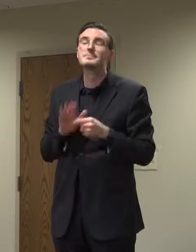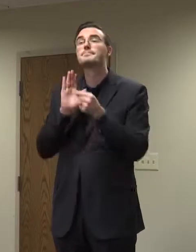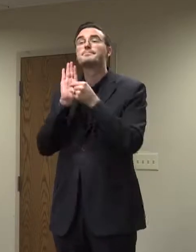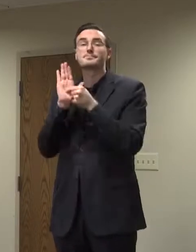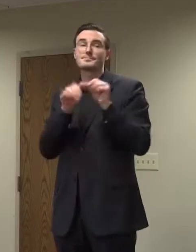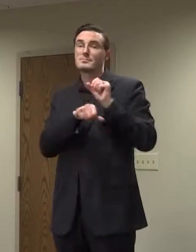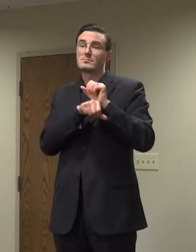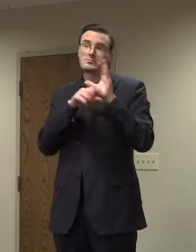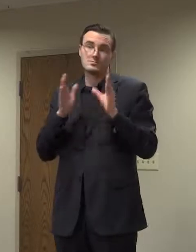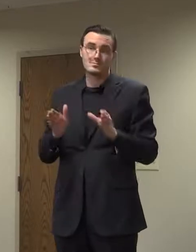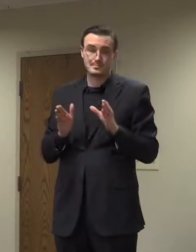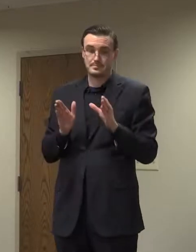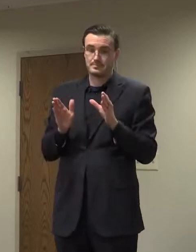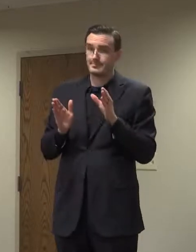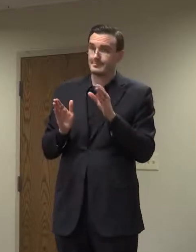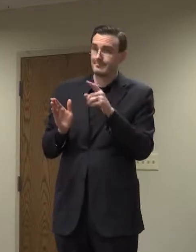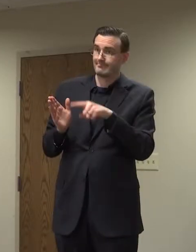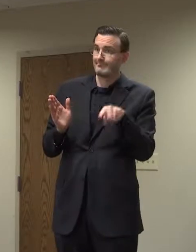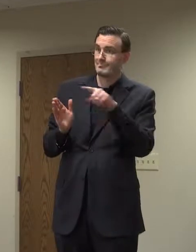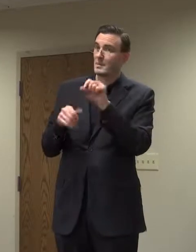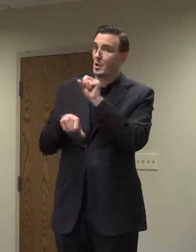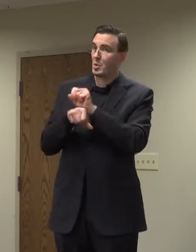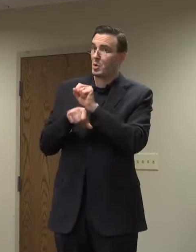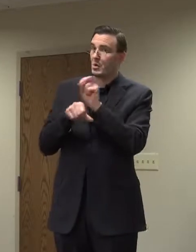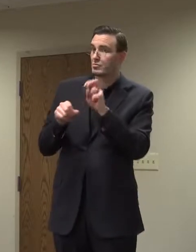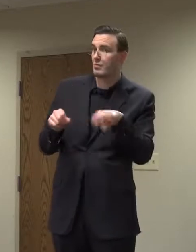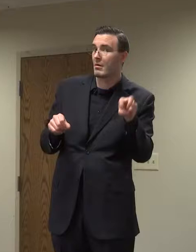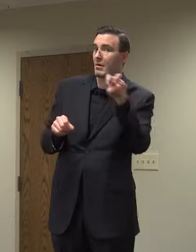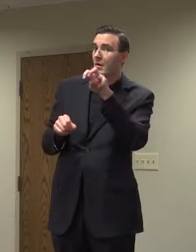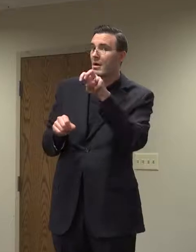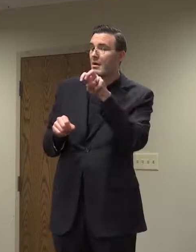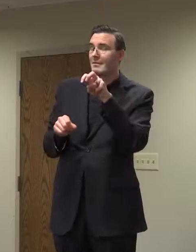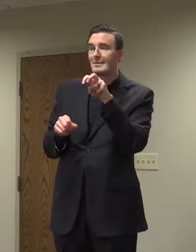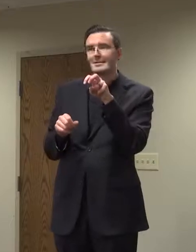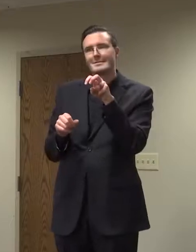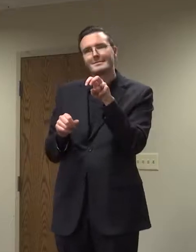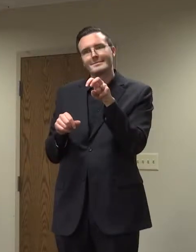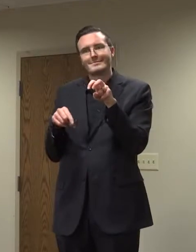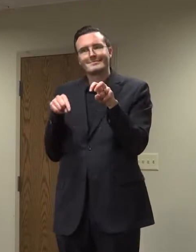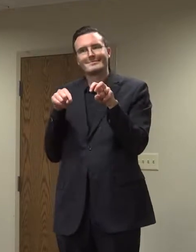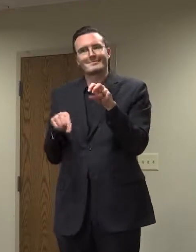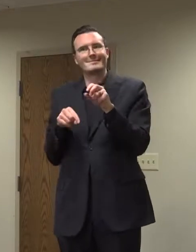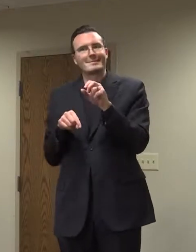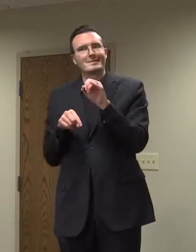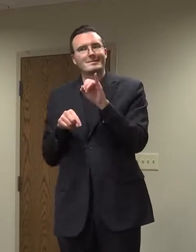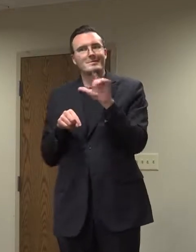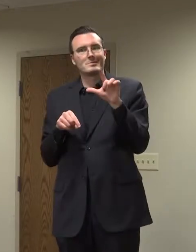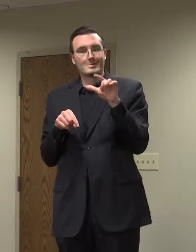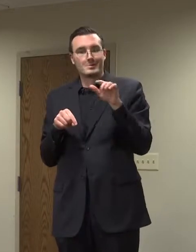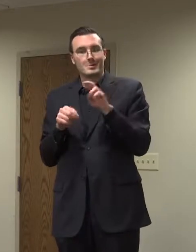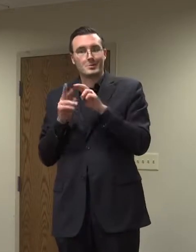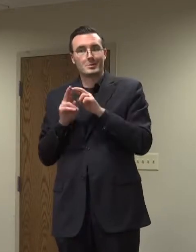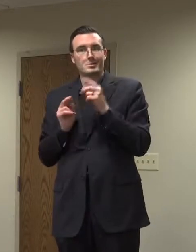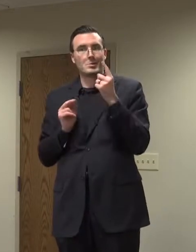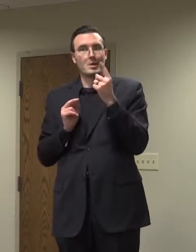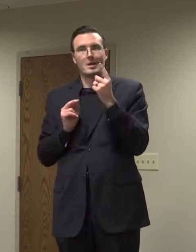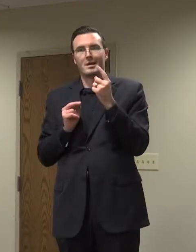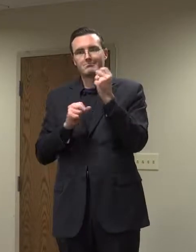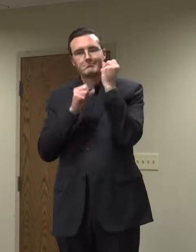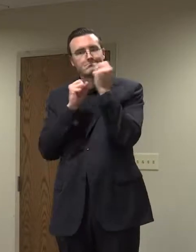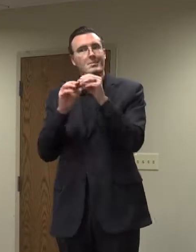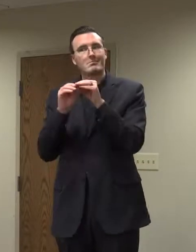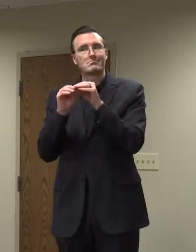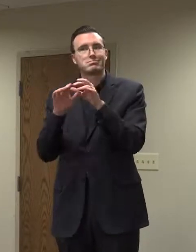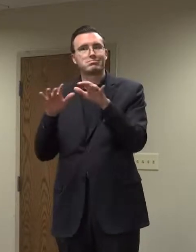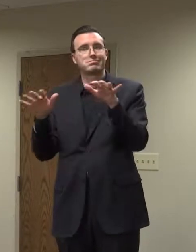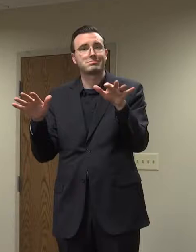doing? Could you do it remotely? Because right now we have one of the higher transmission rates in the state. And so people need to be thinking